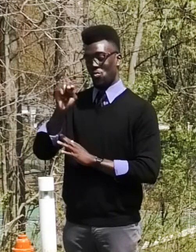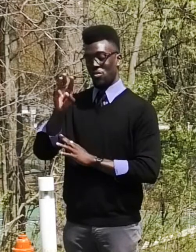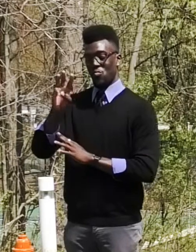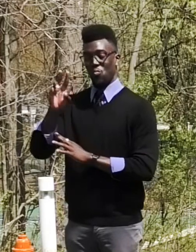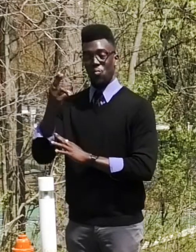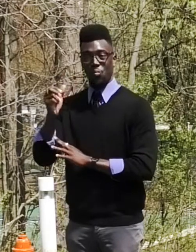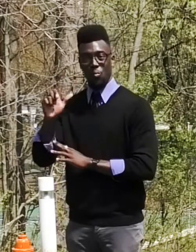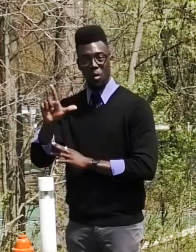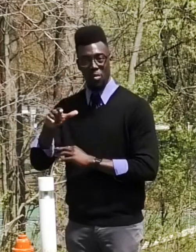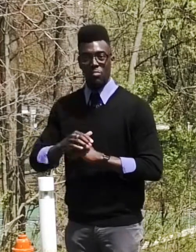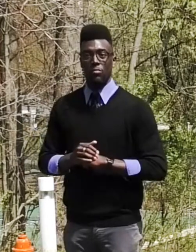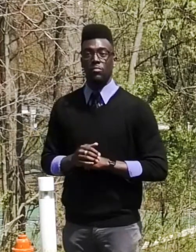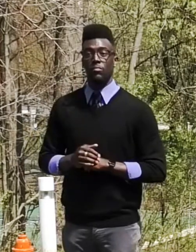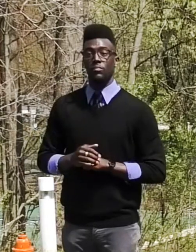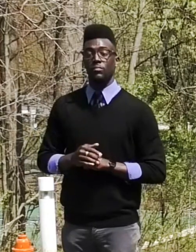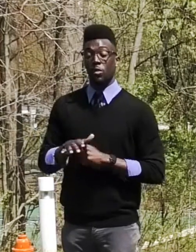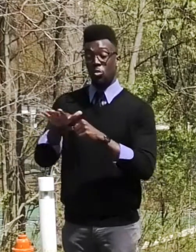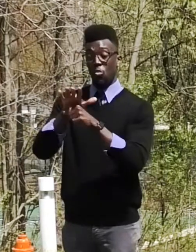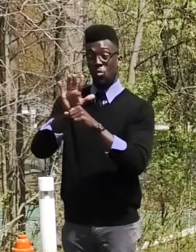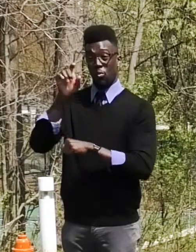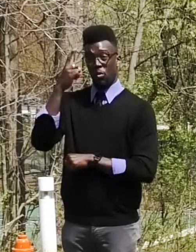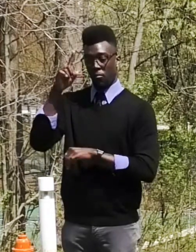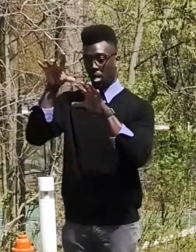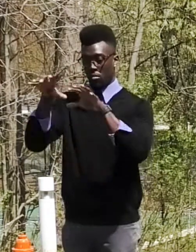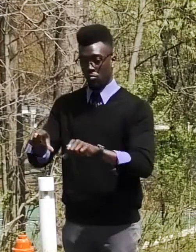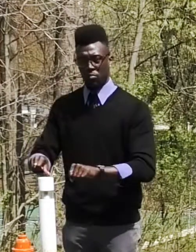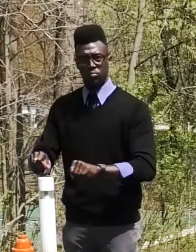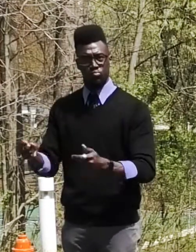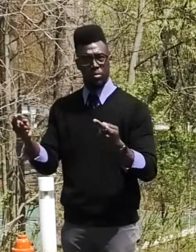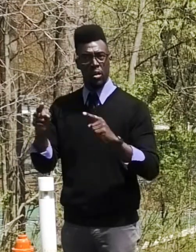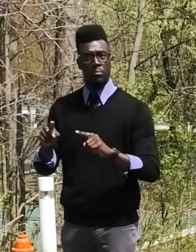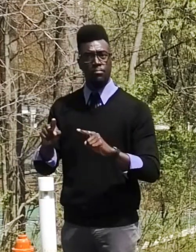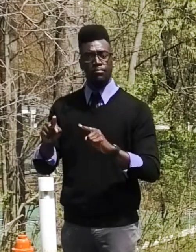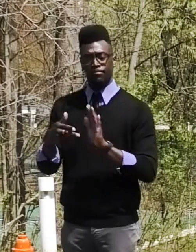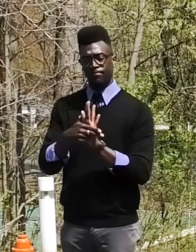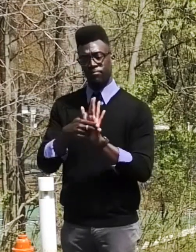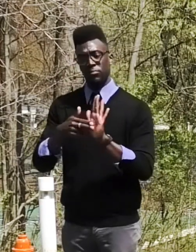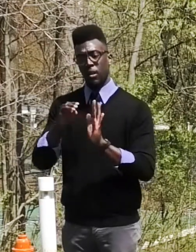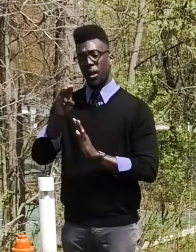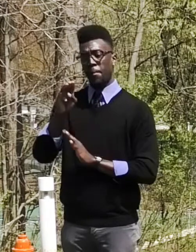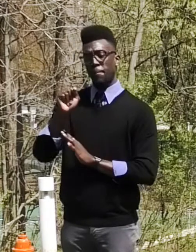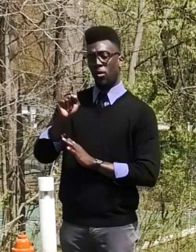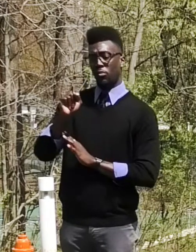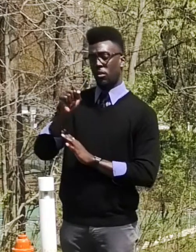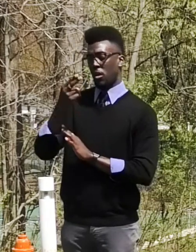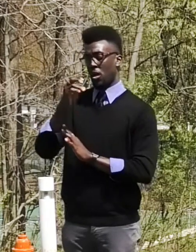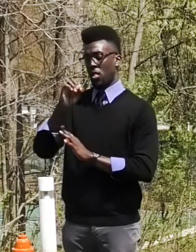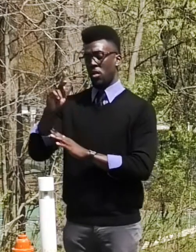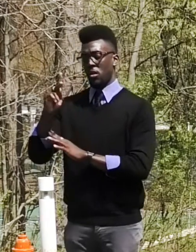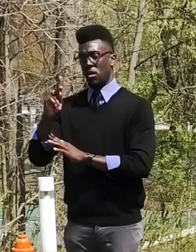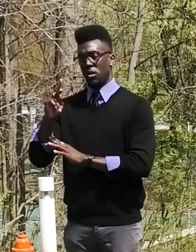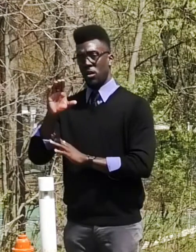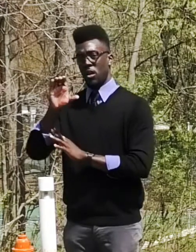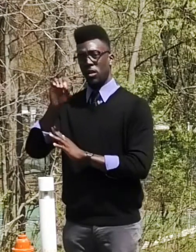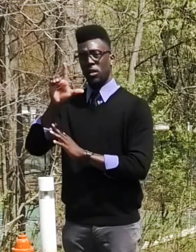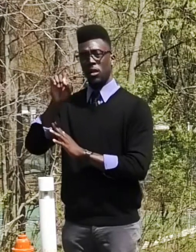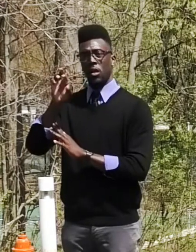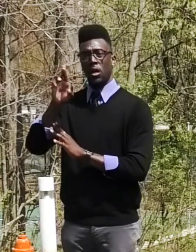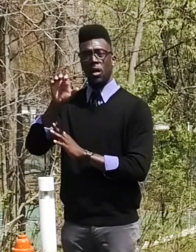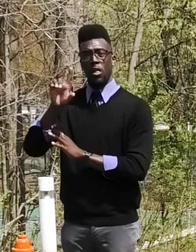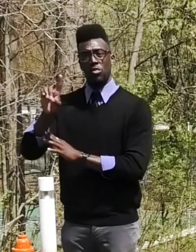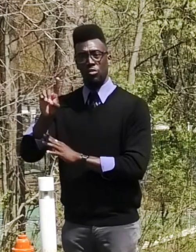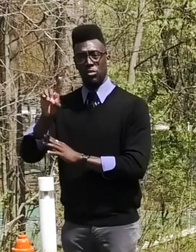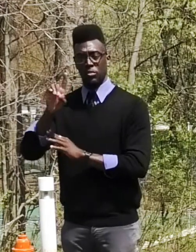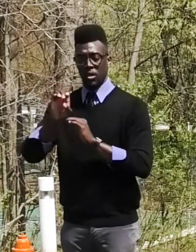After the local government assumed control, it became known as the Mount Hope Colored Elementary School. I later went